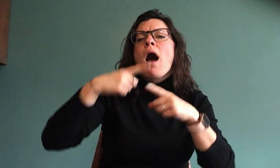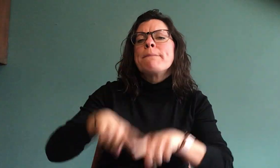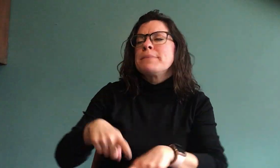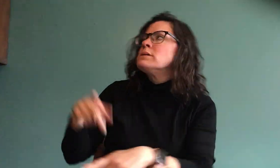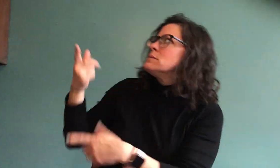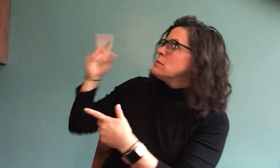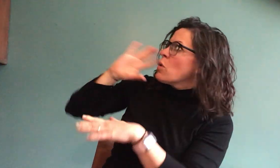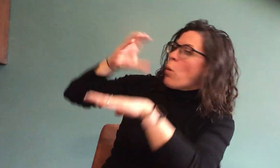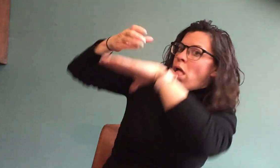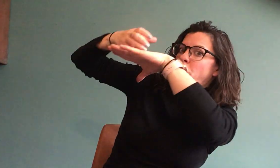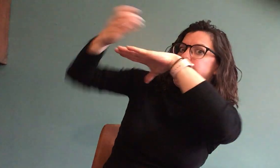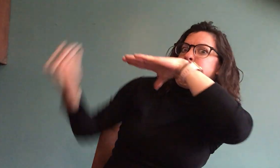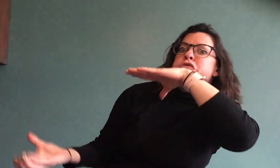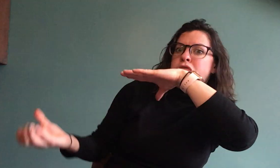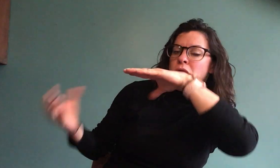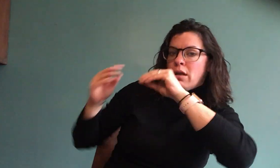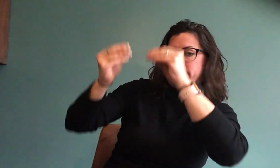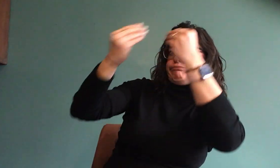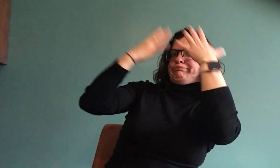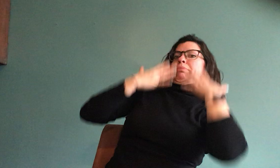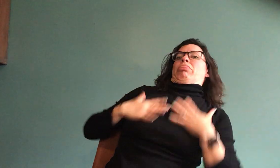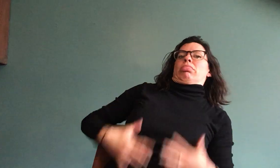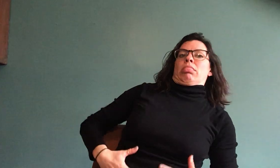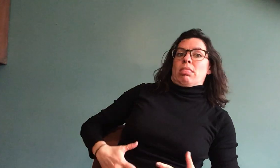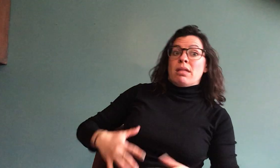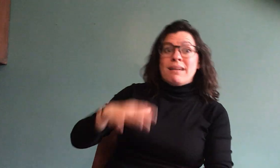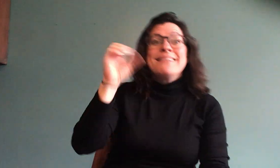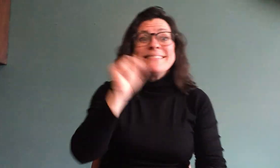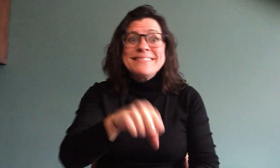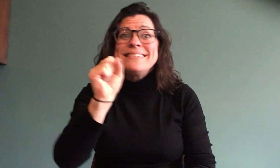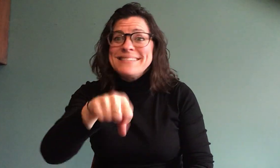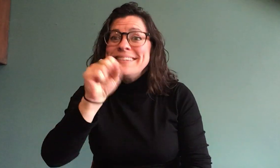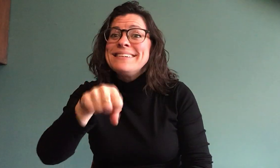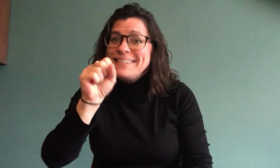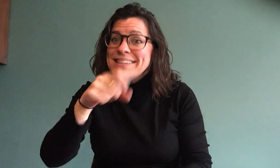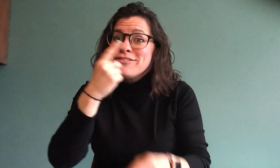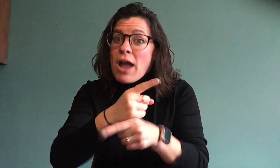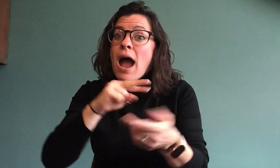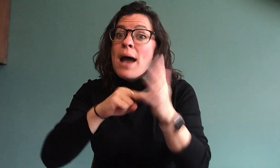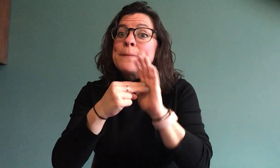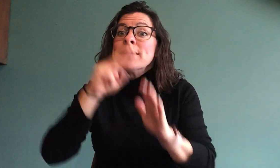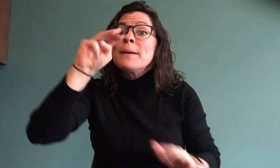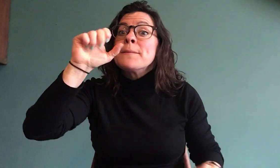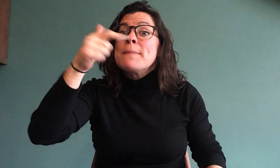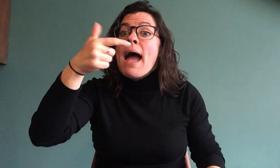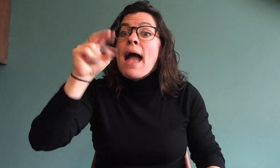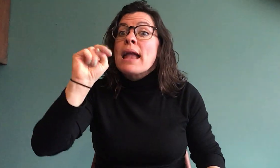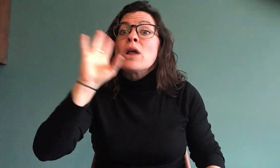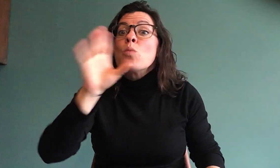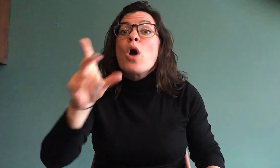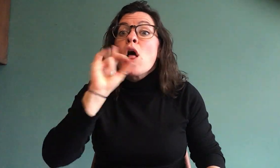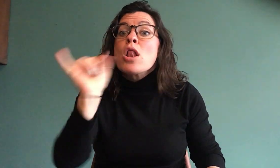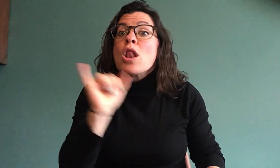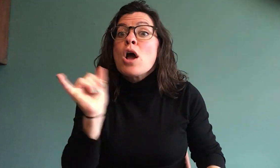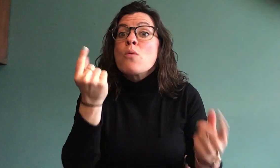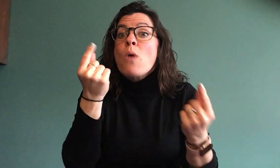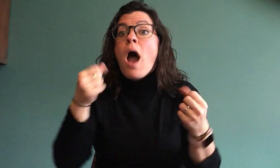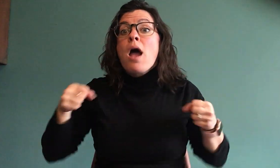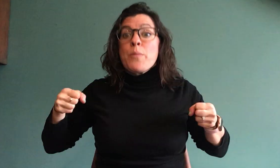boots. Yeah. Okay? Oh. Right? Am I right? Yeah. Yeah. Okay? You